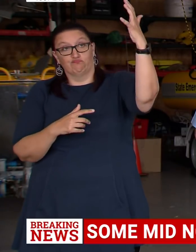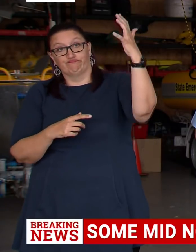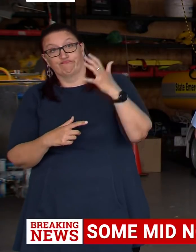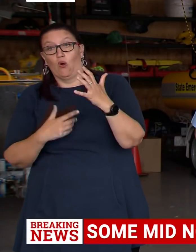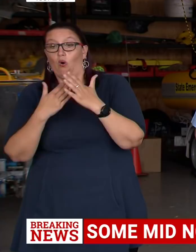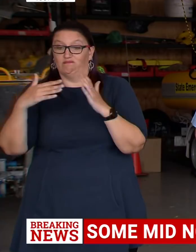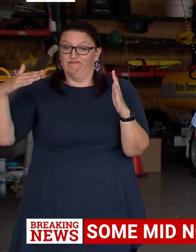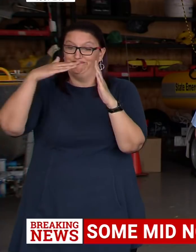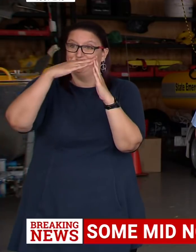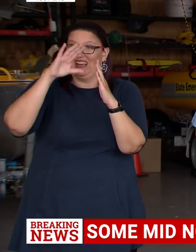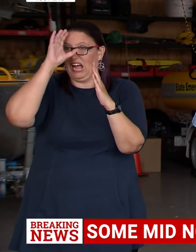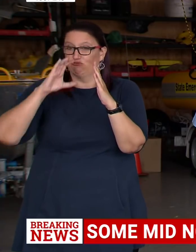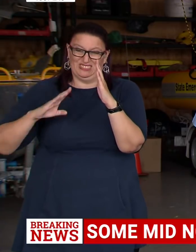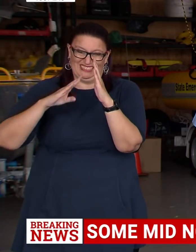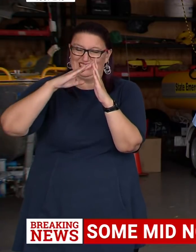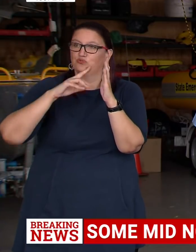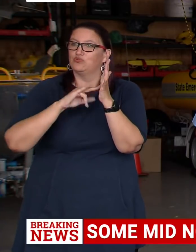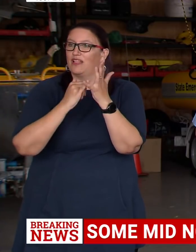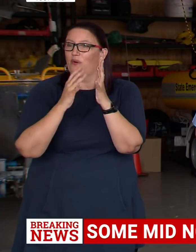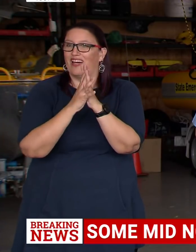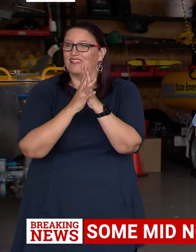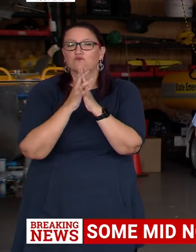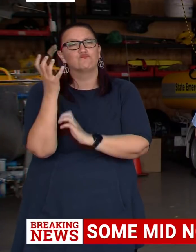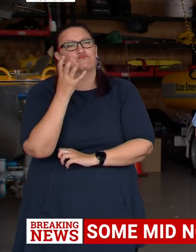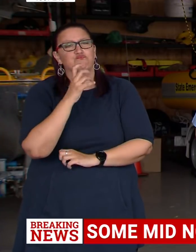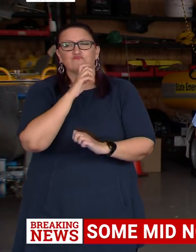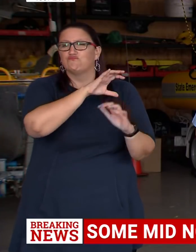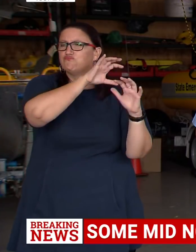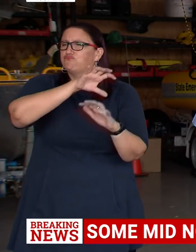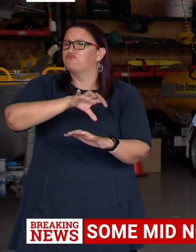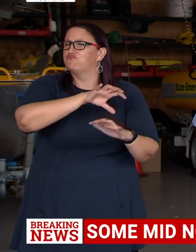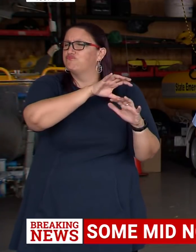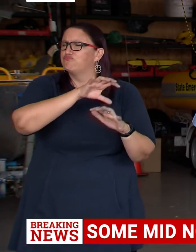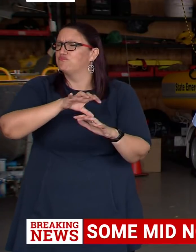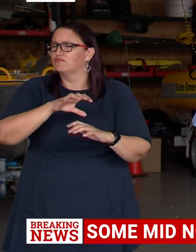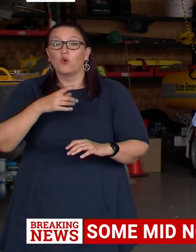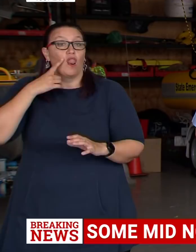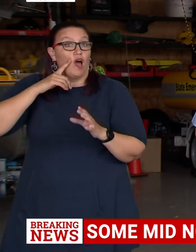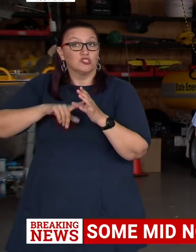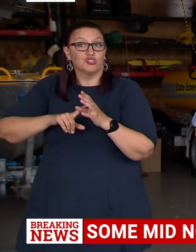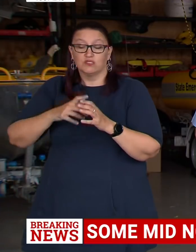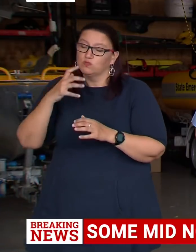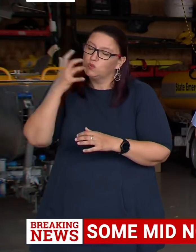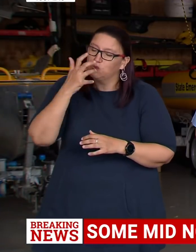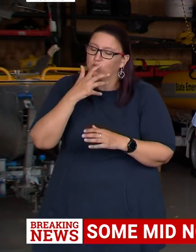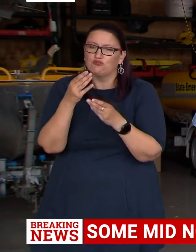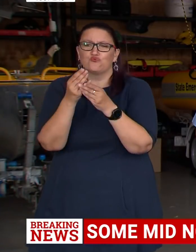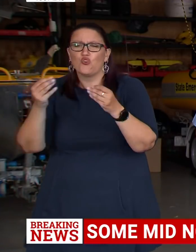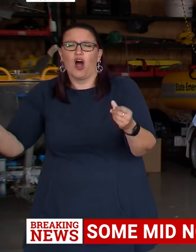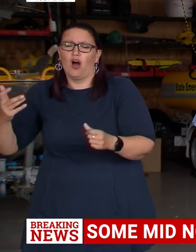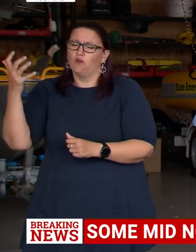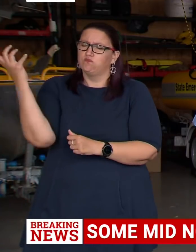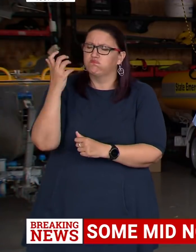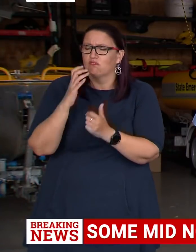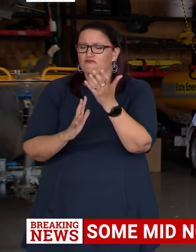can't underestimate the ferocity of the extreme weather conditions. We've gone from extreme drought, extreme bushfire to now extreme flood. And